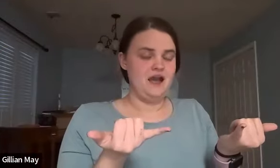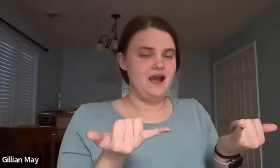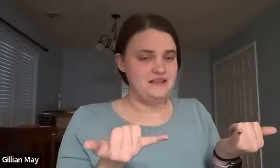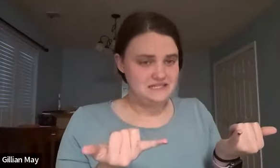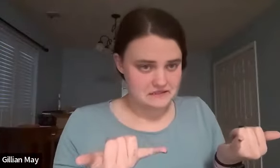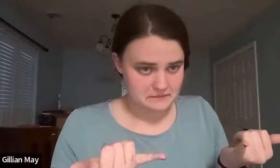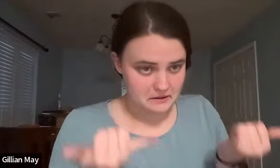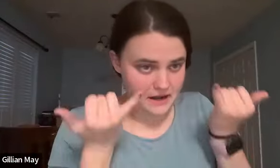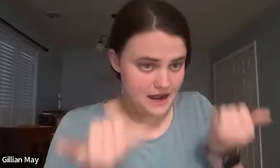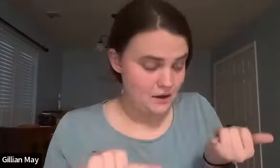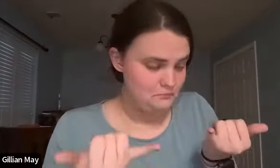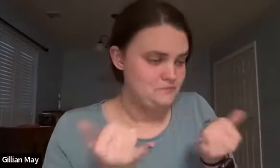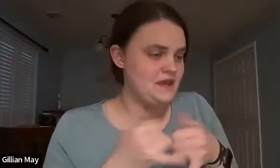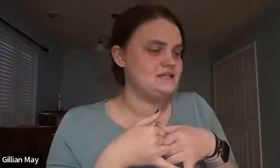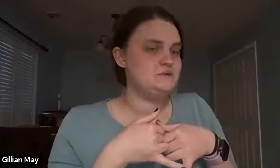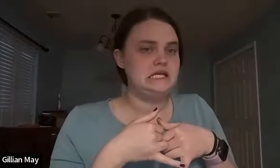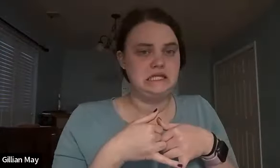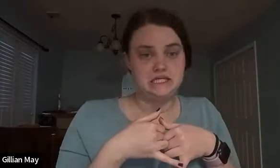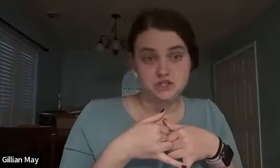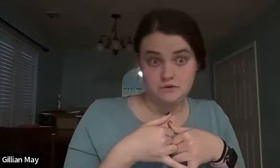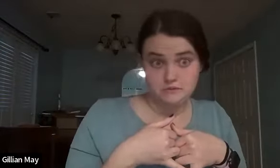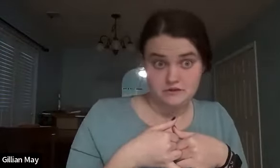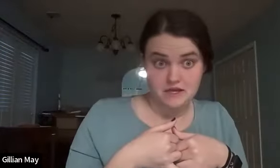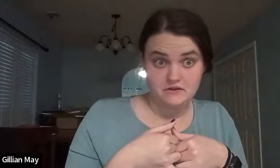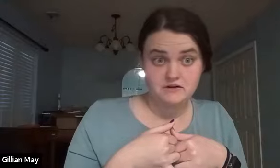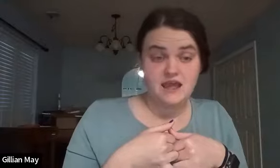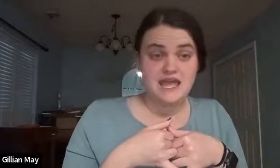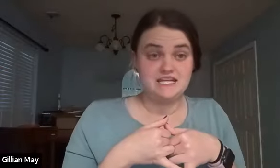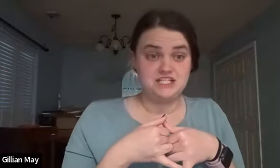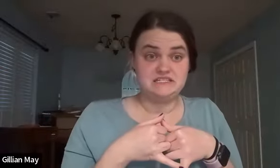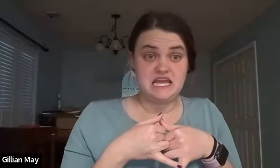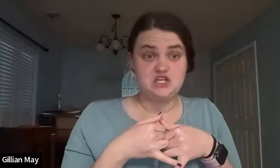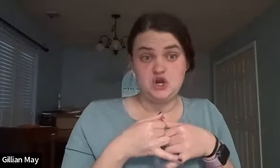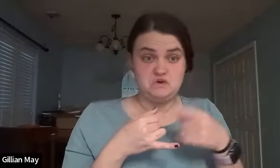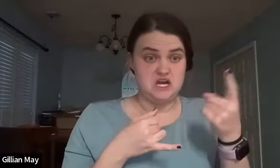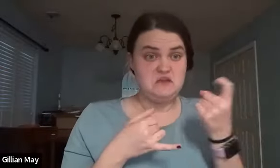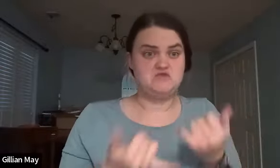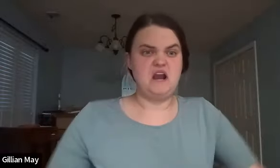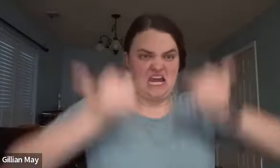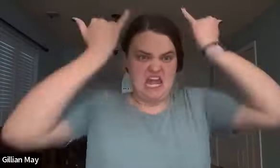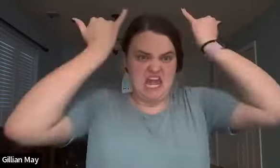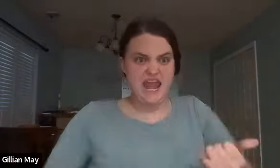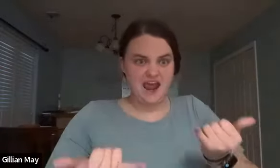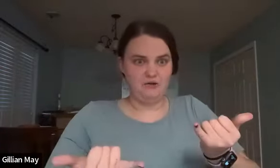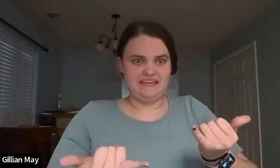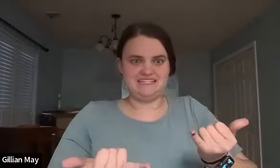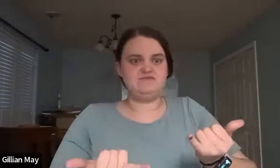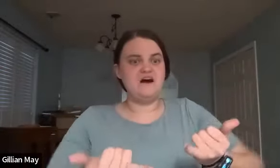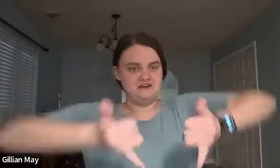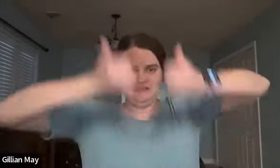I like to think about now as when you get in trouble with your mother and she's saying, you know, come here right now. Like it's final. Like